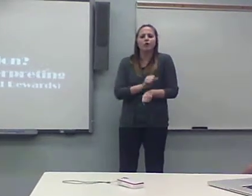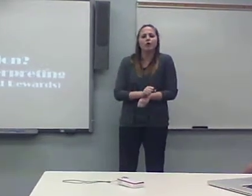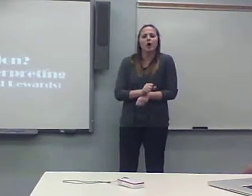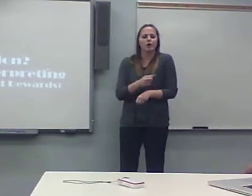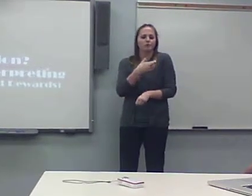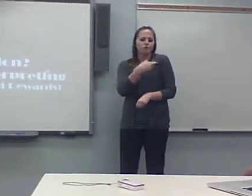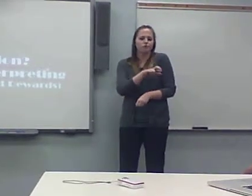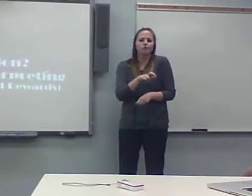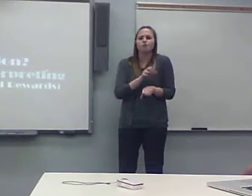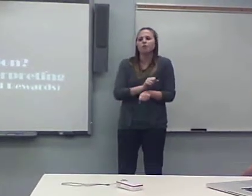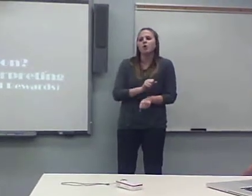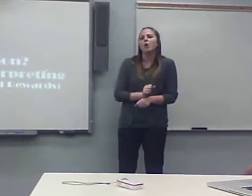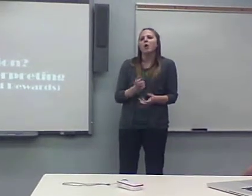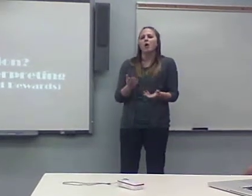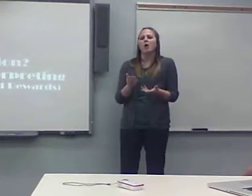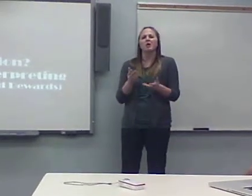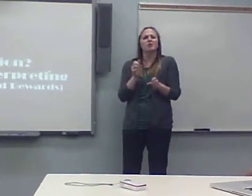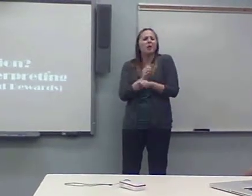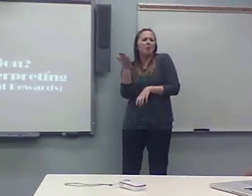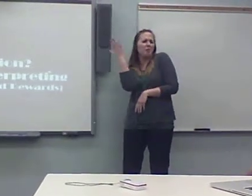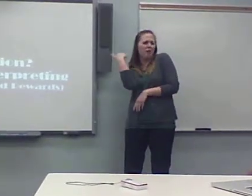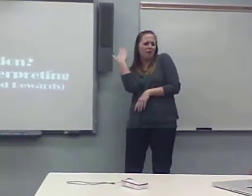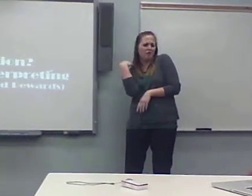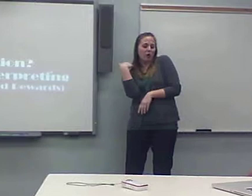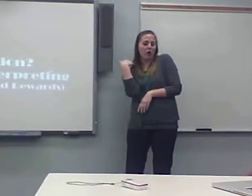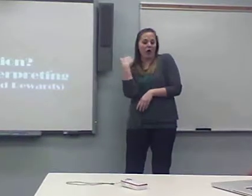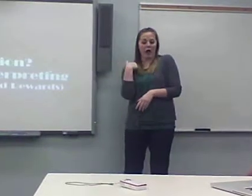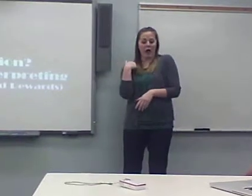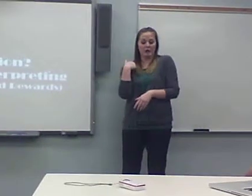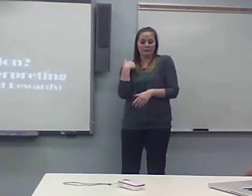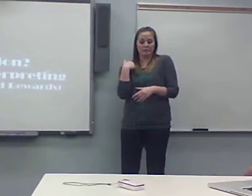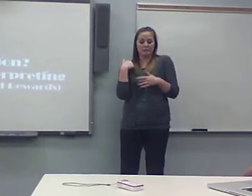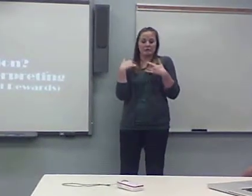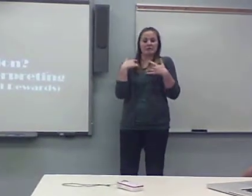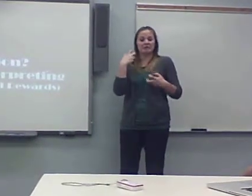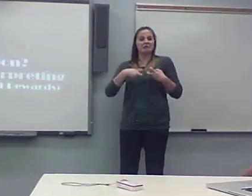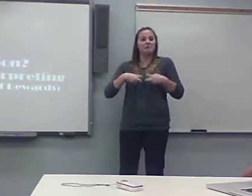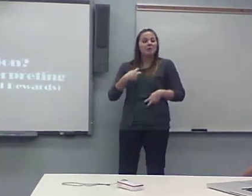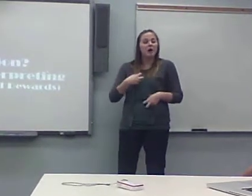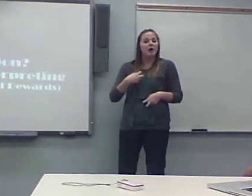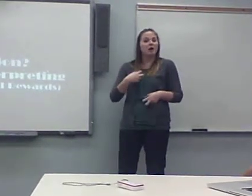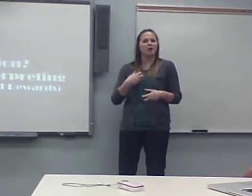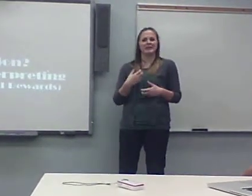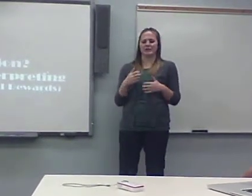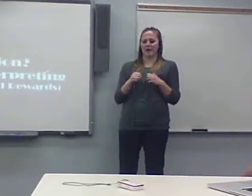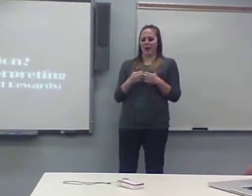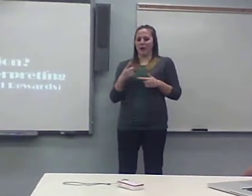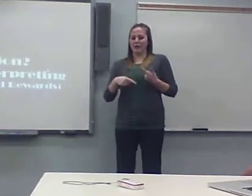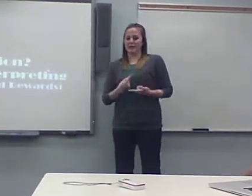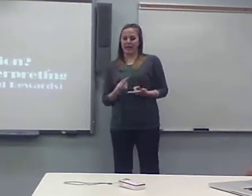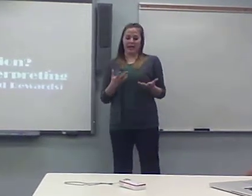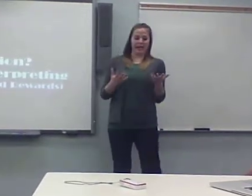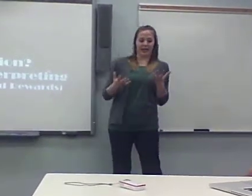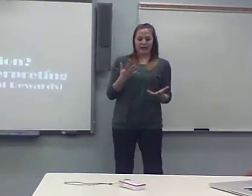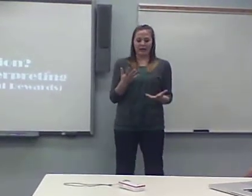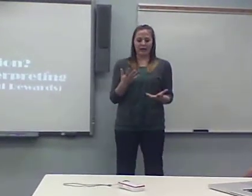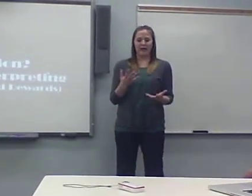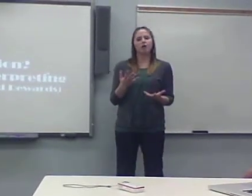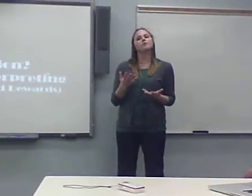past. That's something that, you know, if you have a particular issue or how do I sign this, something like that, we can hold some of those until the end of the presentation. So formulate a couple things